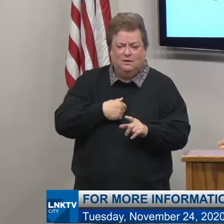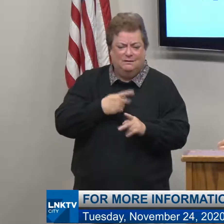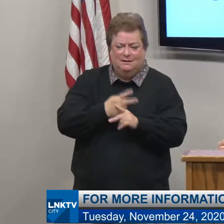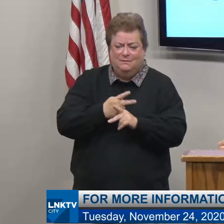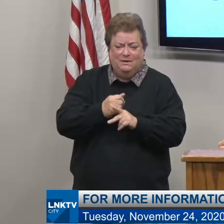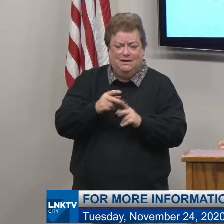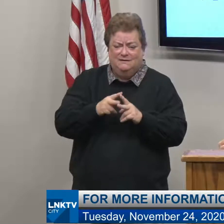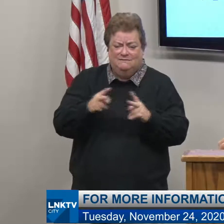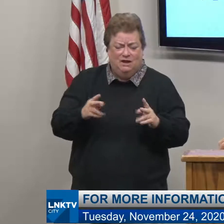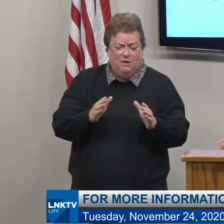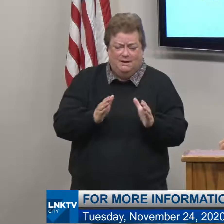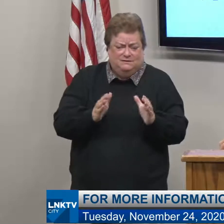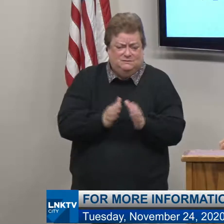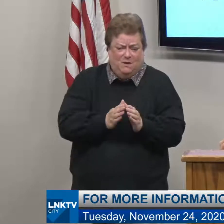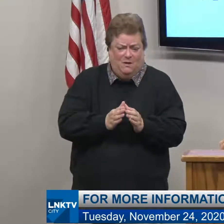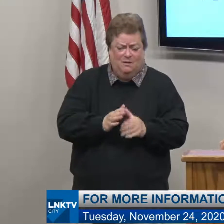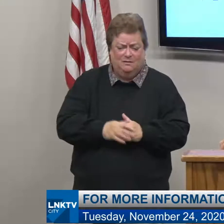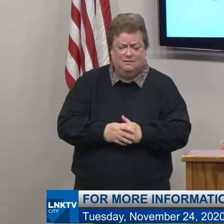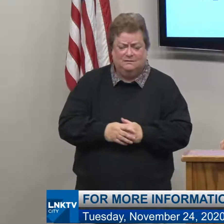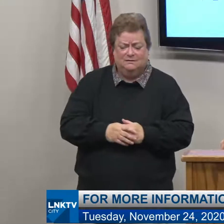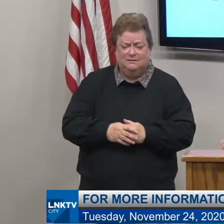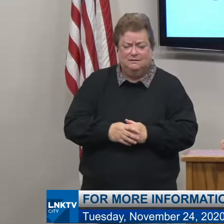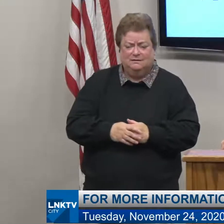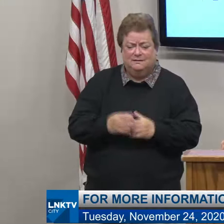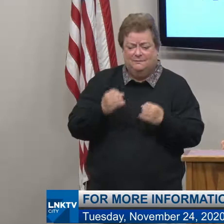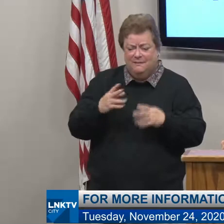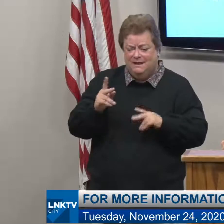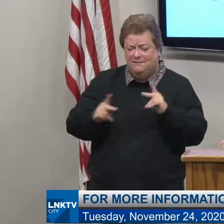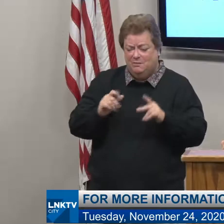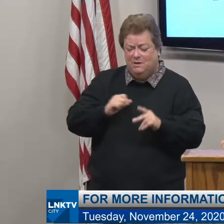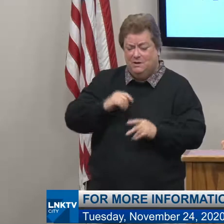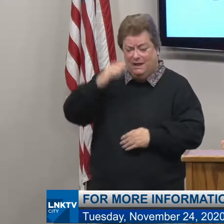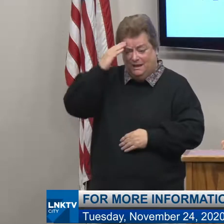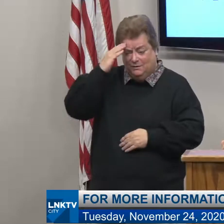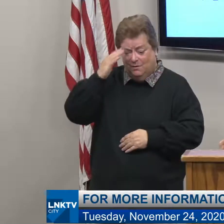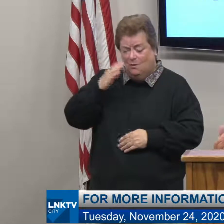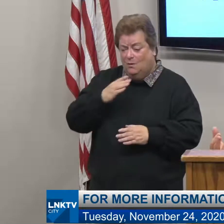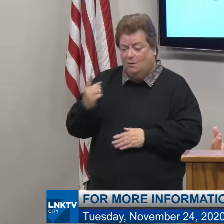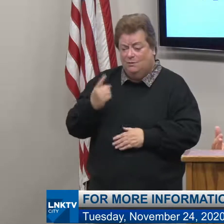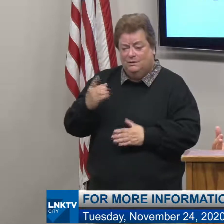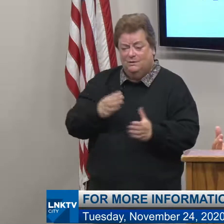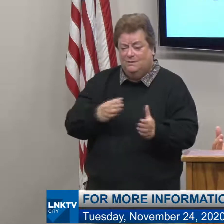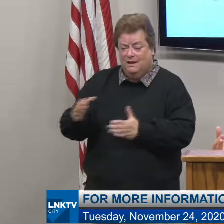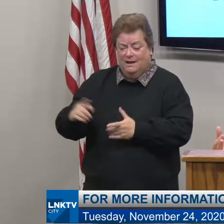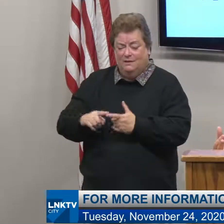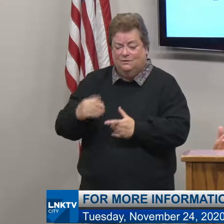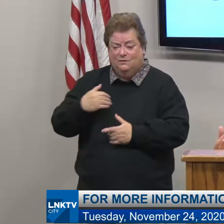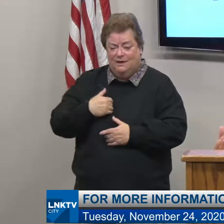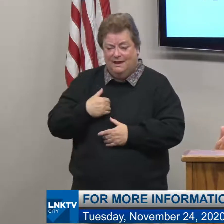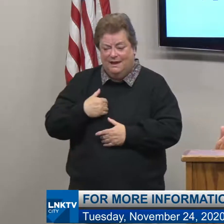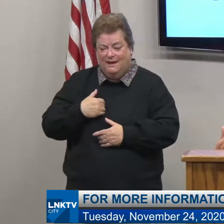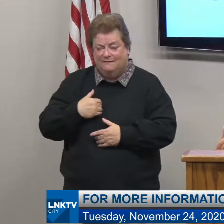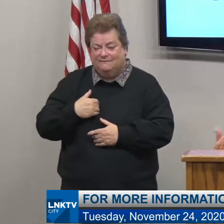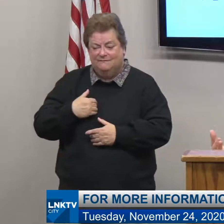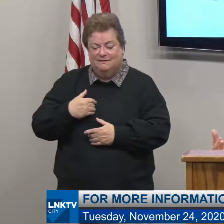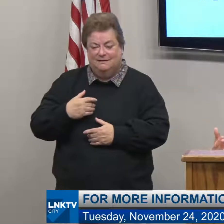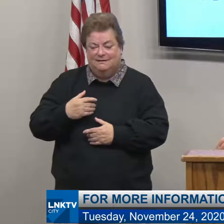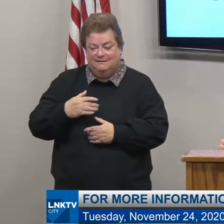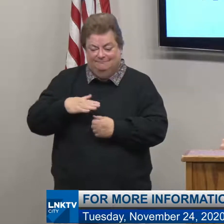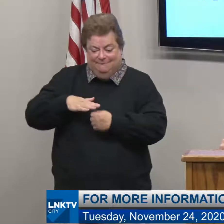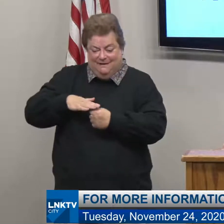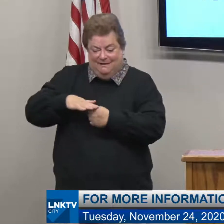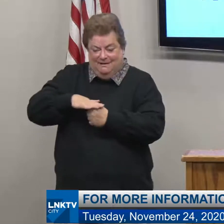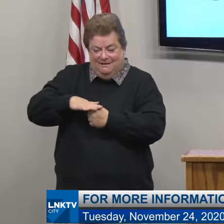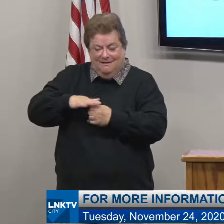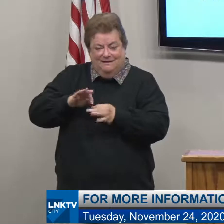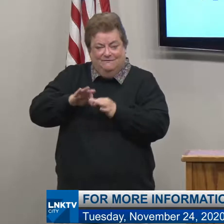know, and I think many of the people I know are only planning on having their immediate family with them and